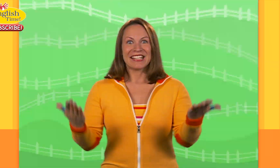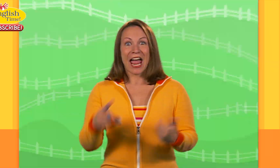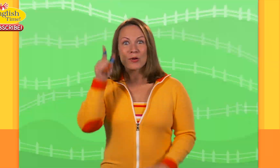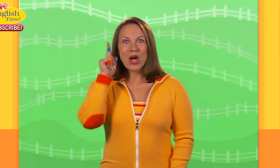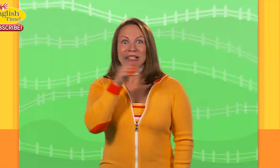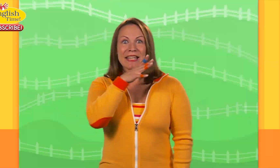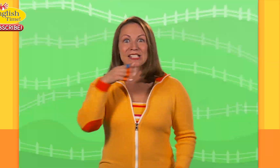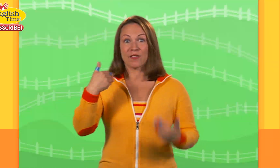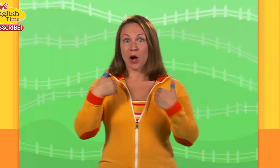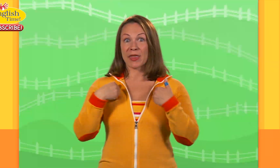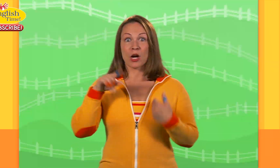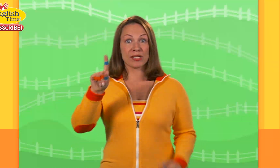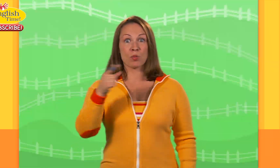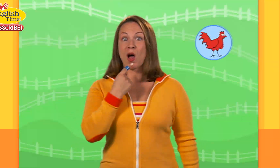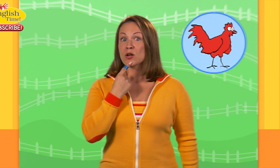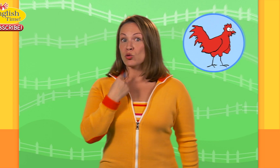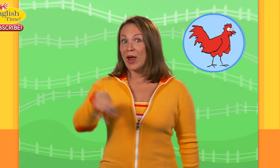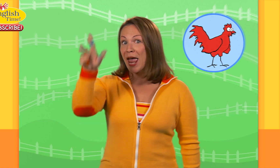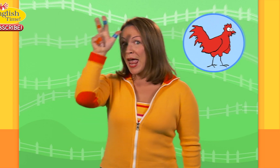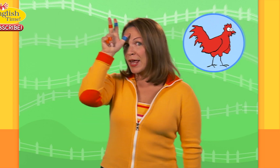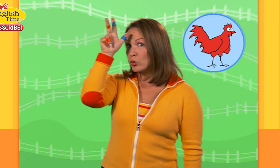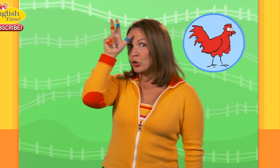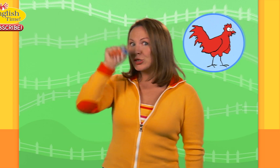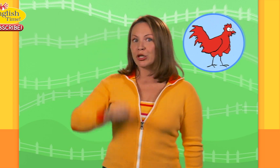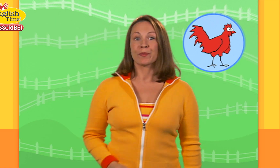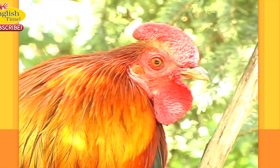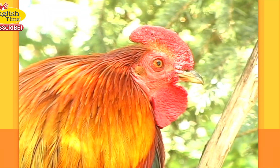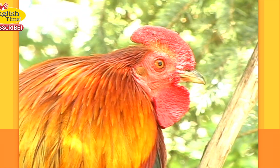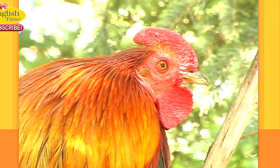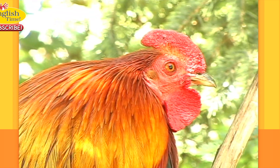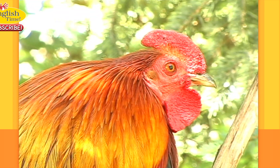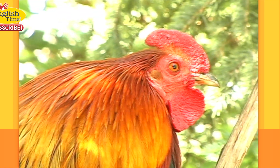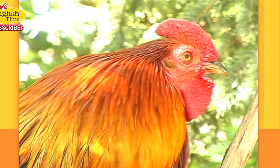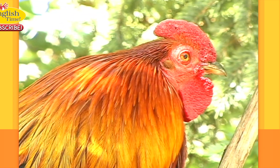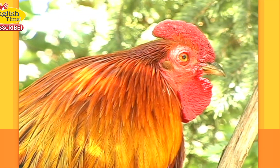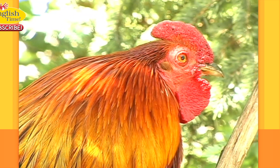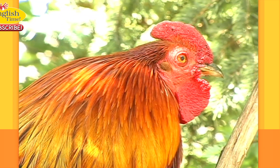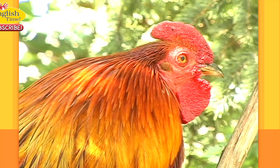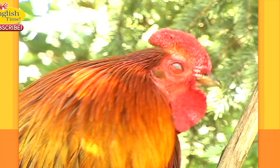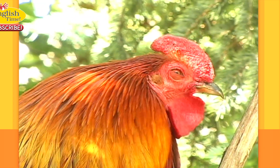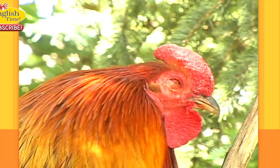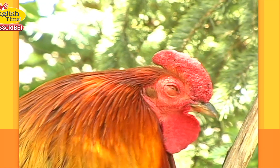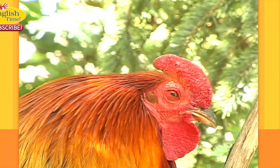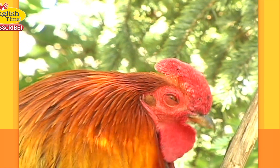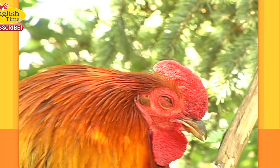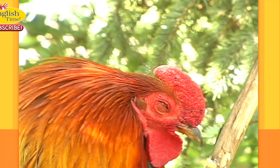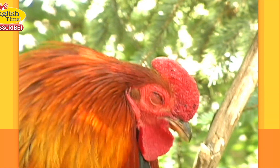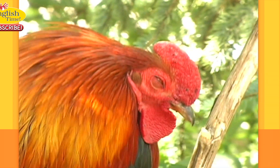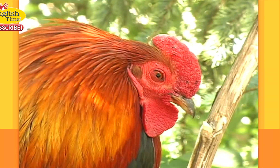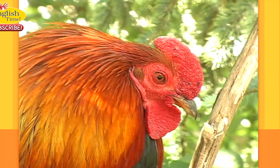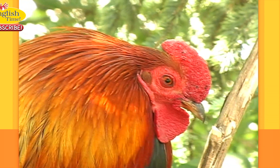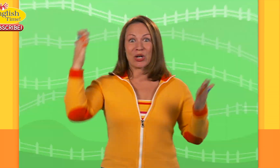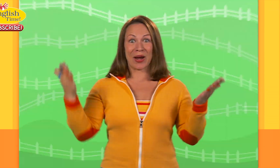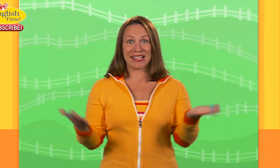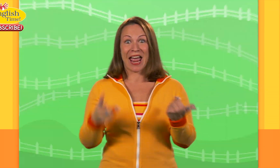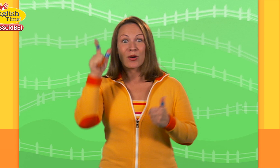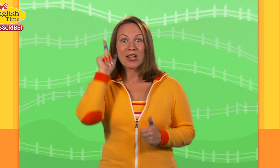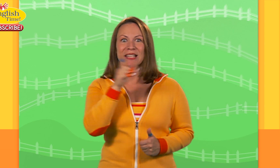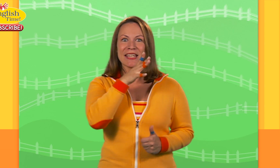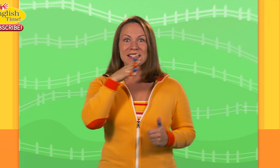Down on Leah's farm there is one red rooster. One red, one red, one red rooster. Down on Leah's